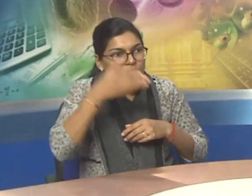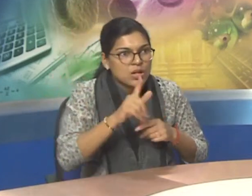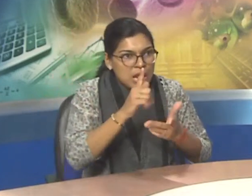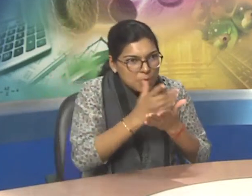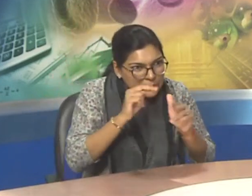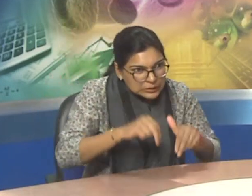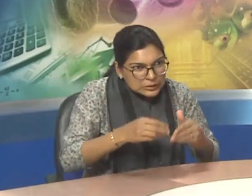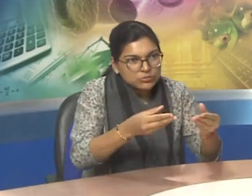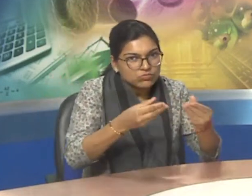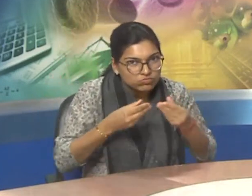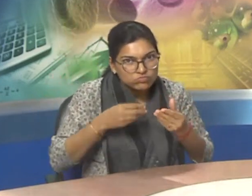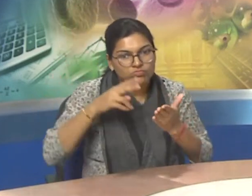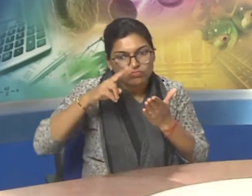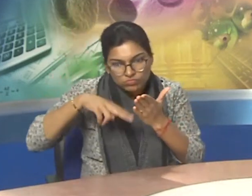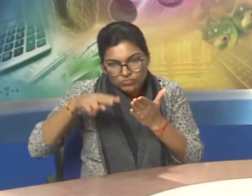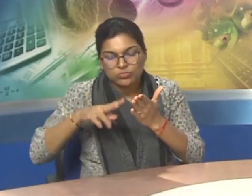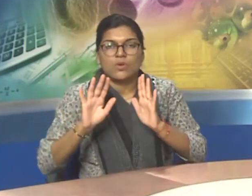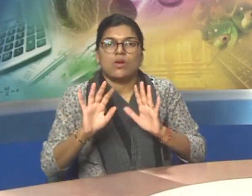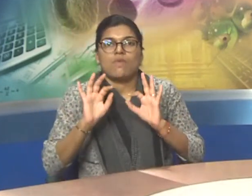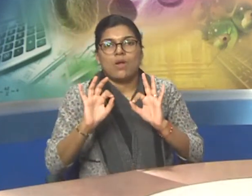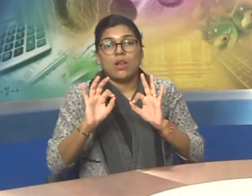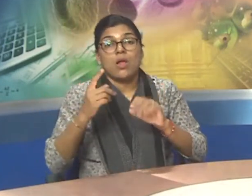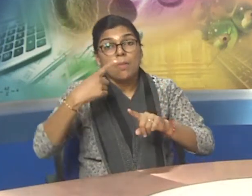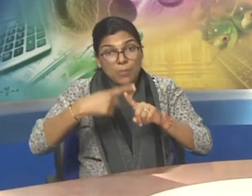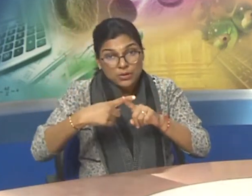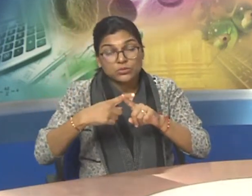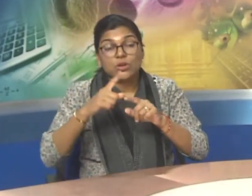library resources in an effective and efficient manner.